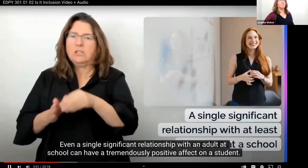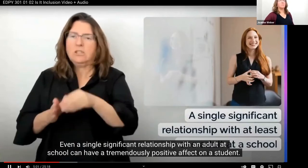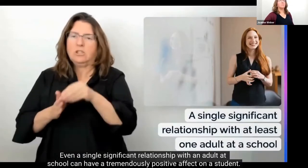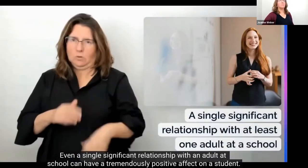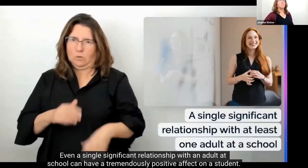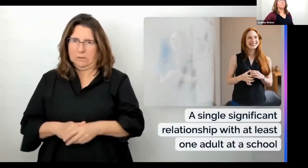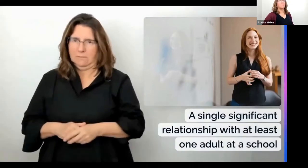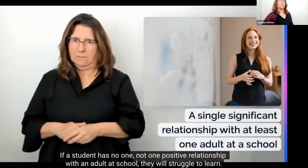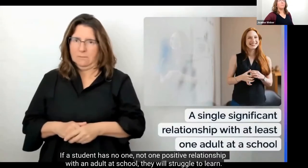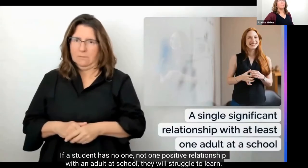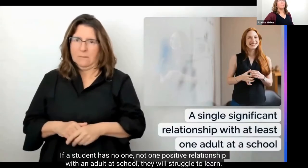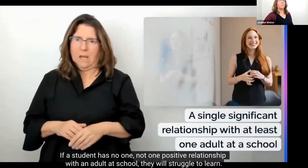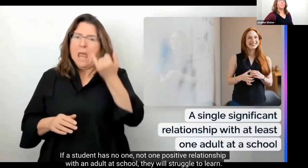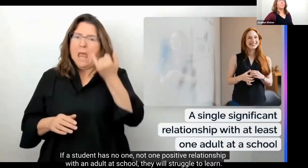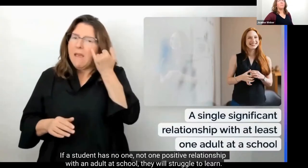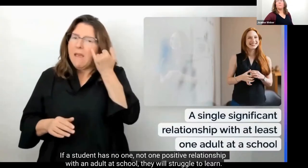effect on a student.